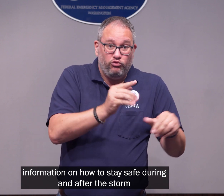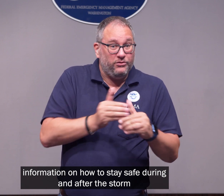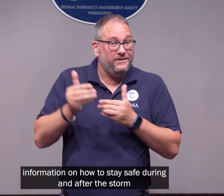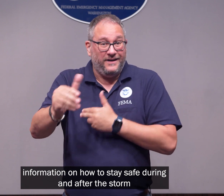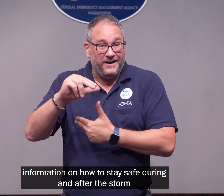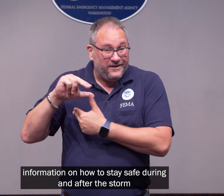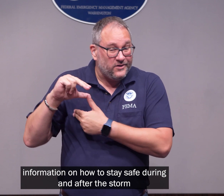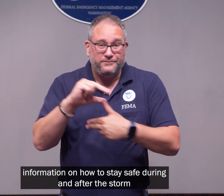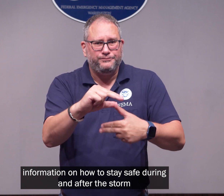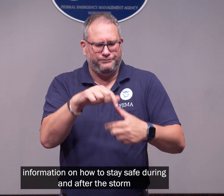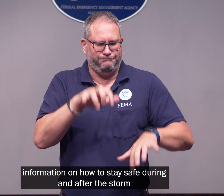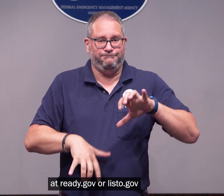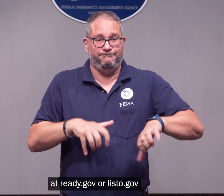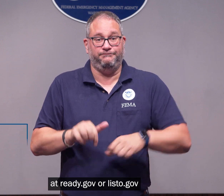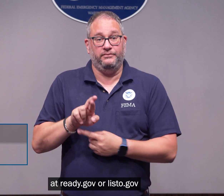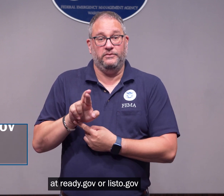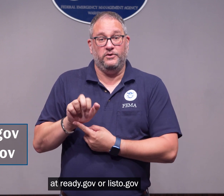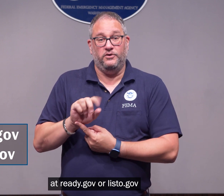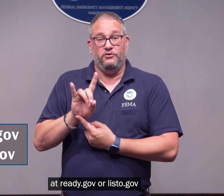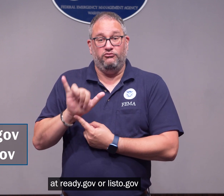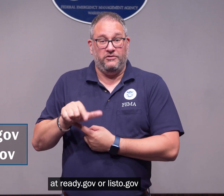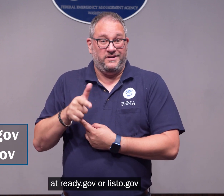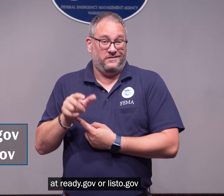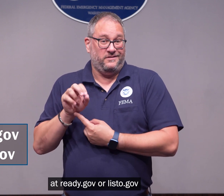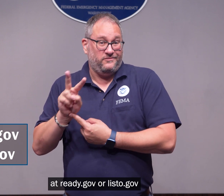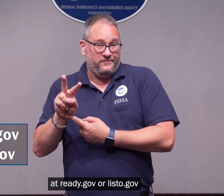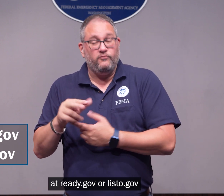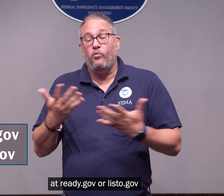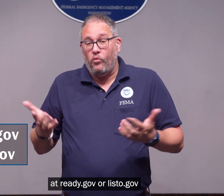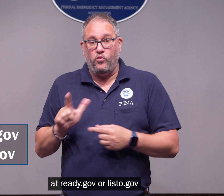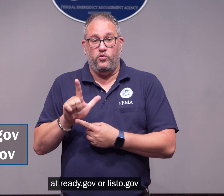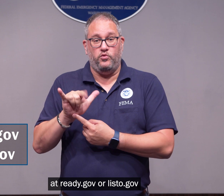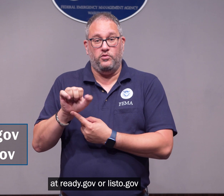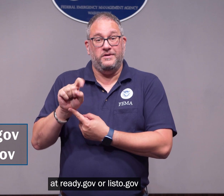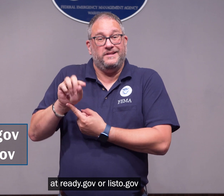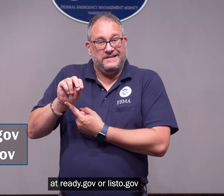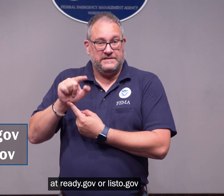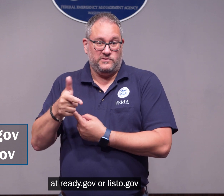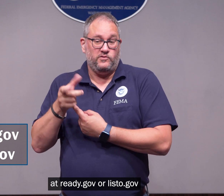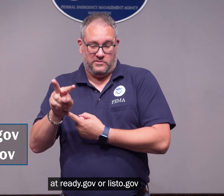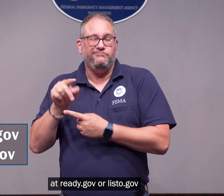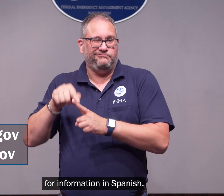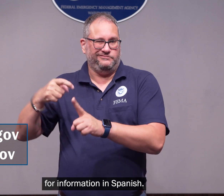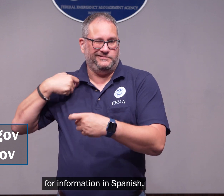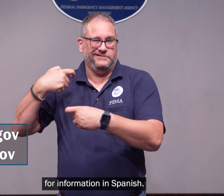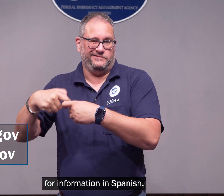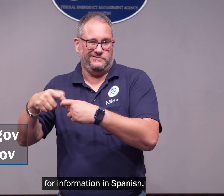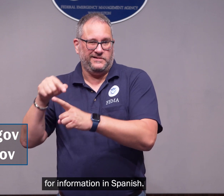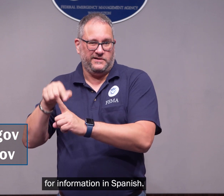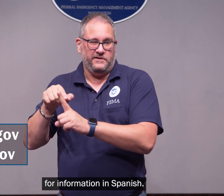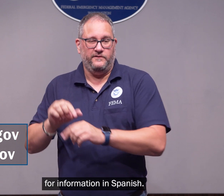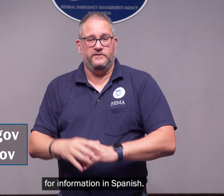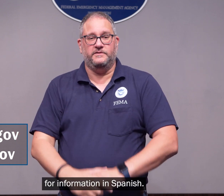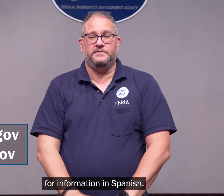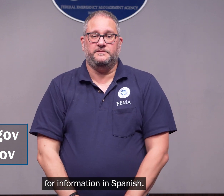safe during and after the storm at ready.gov or listo.gov for information in Spanish.